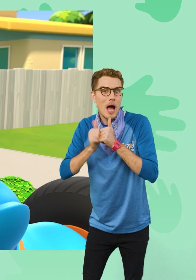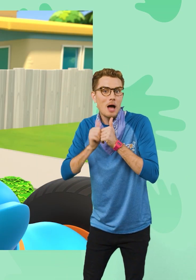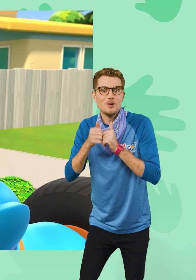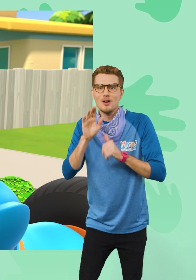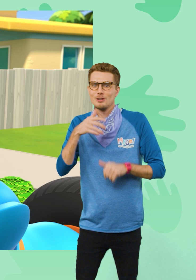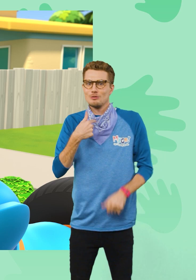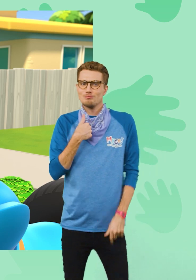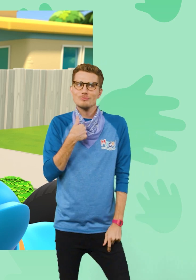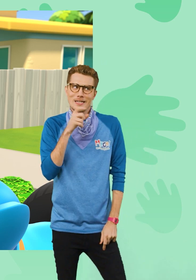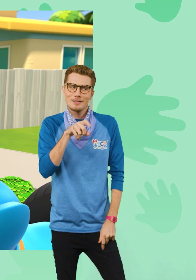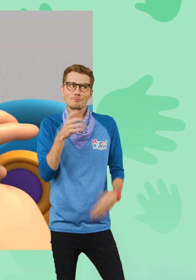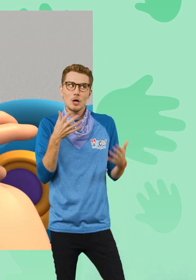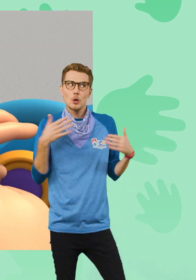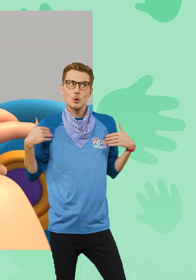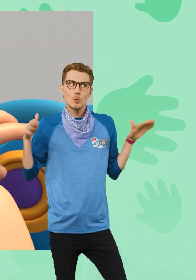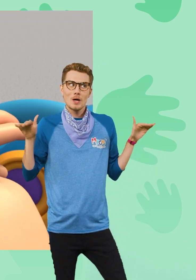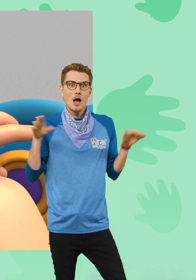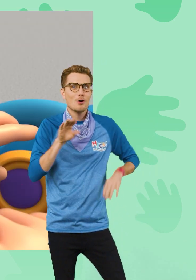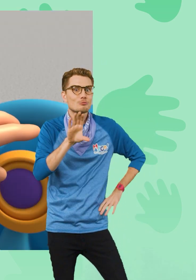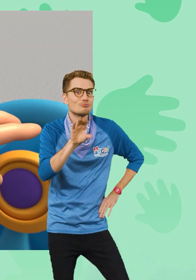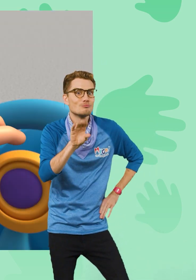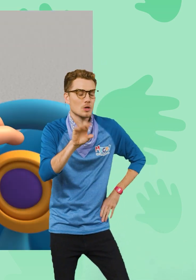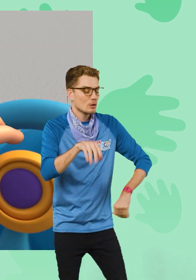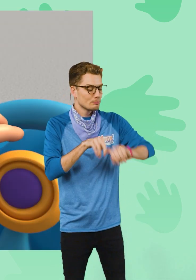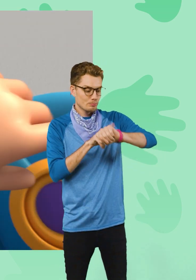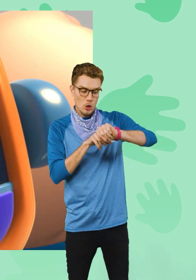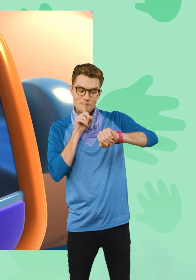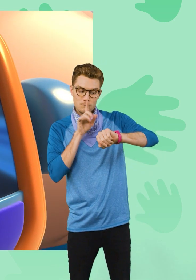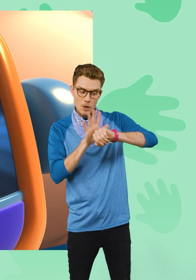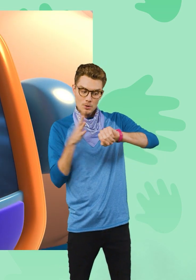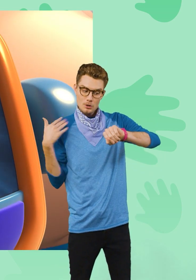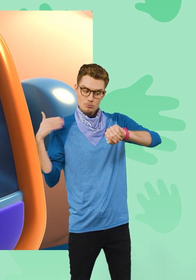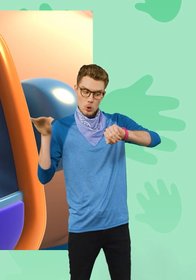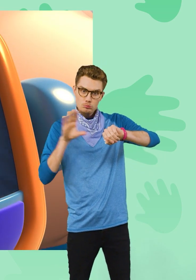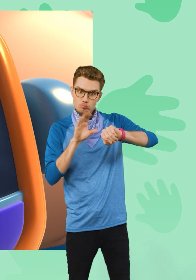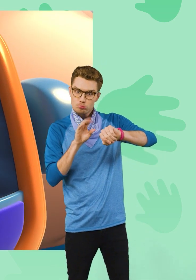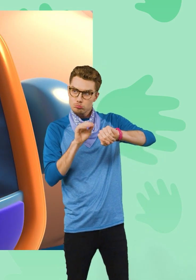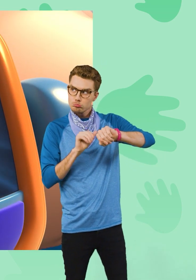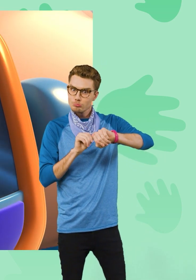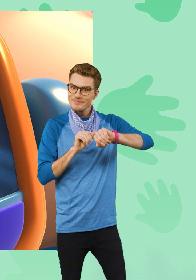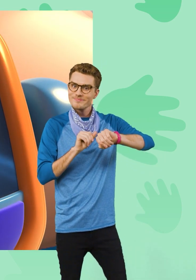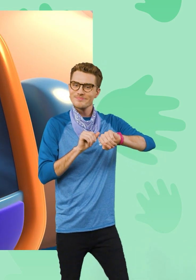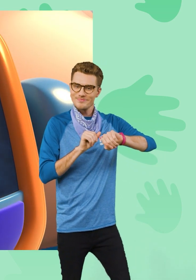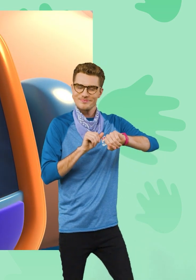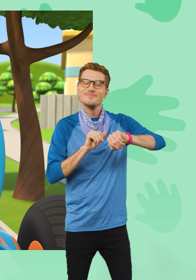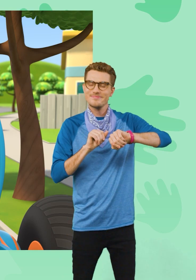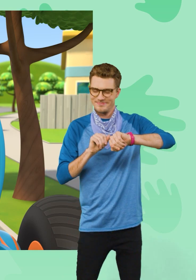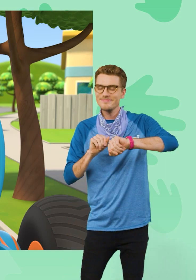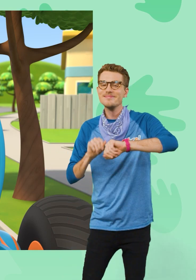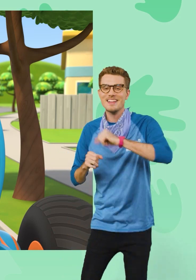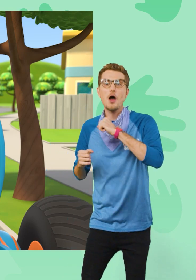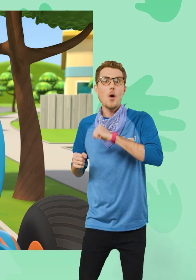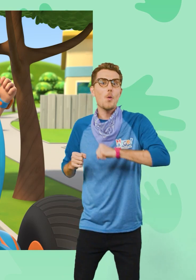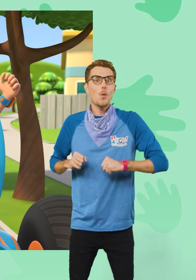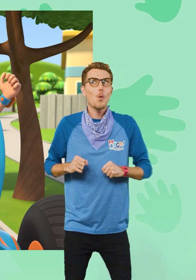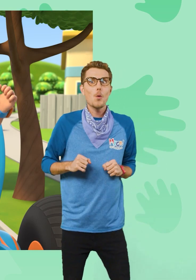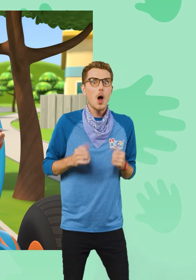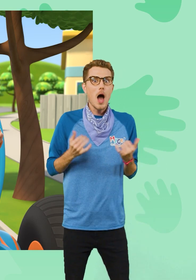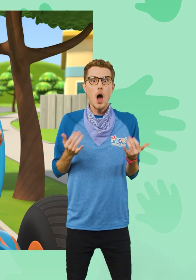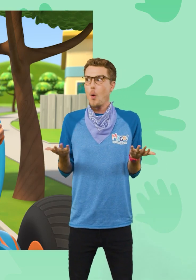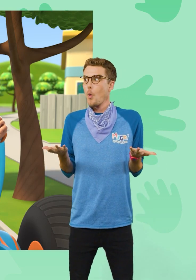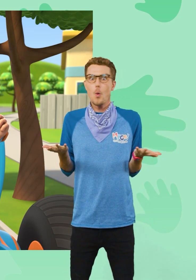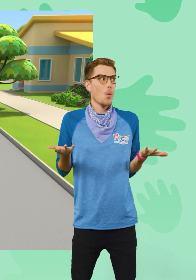show us. I'm gonna need wings and a grabber arm. Wings, grabber arm, confirmed. Activate